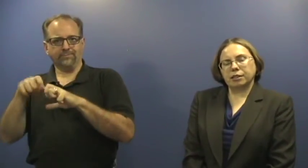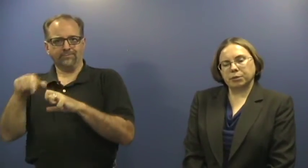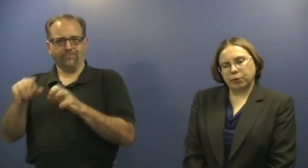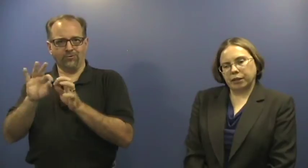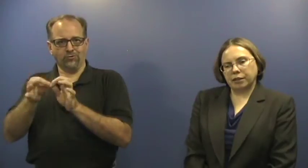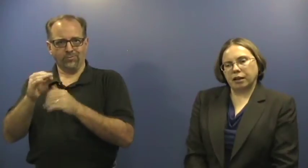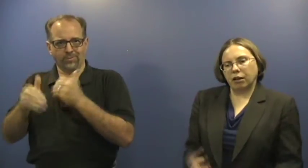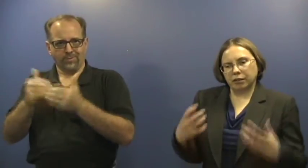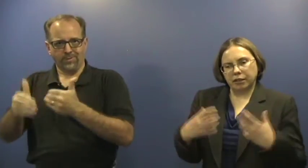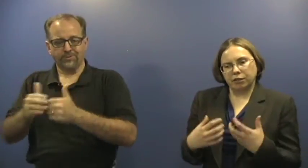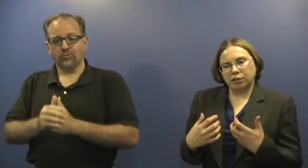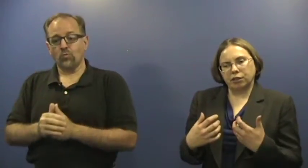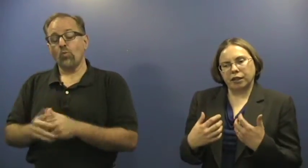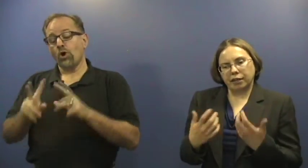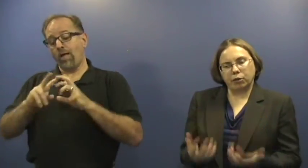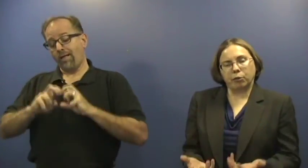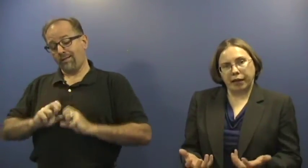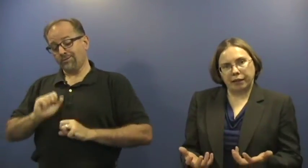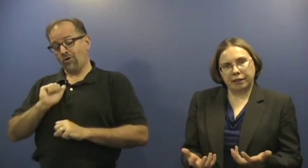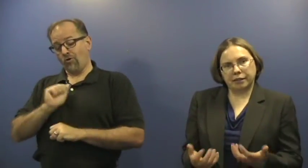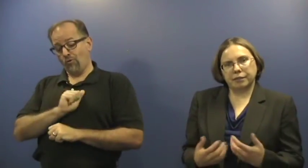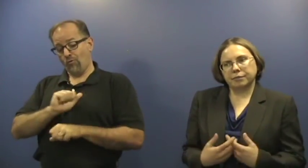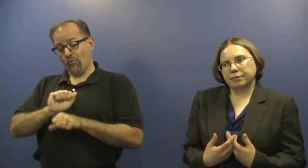between the scholarly literature and our own realities.